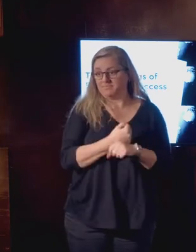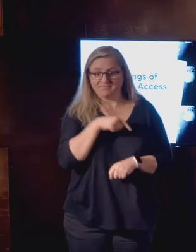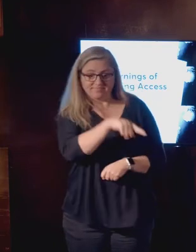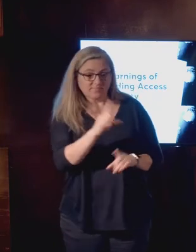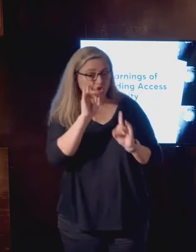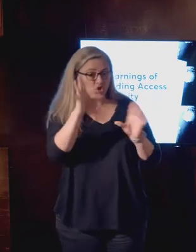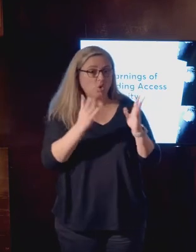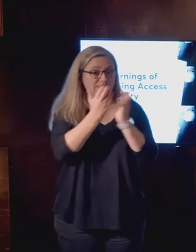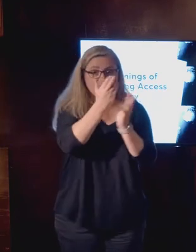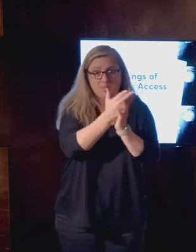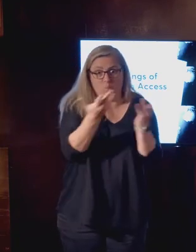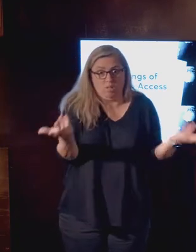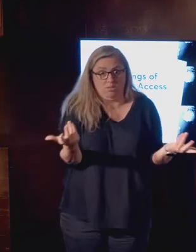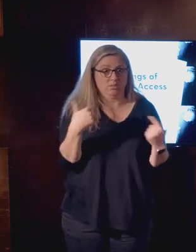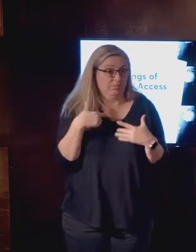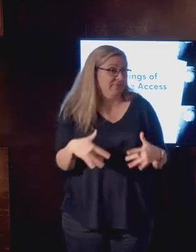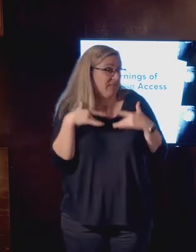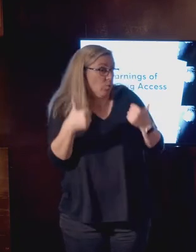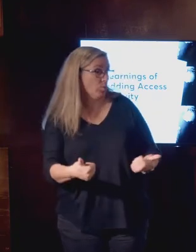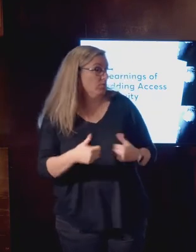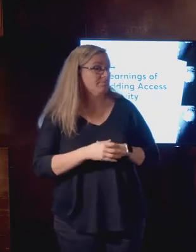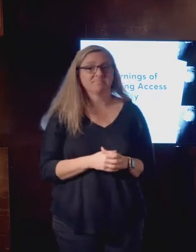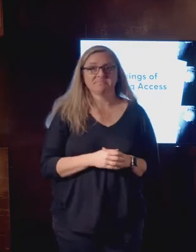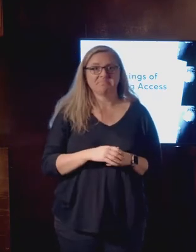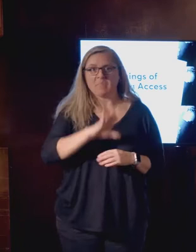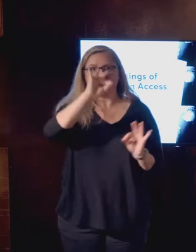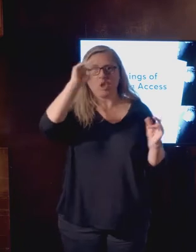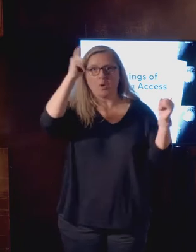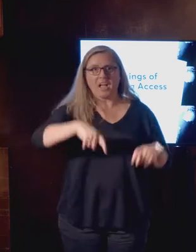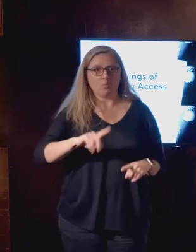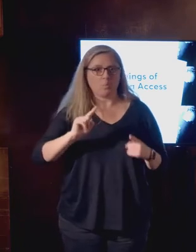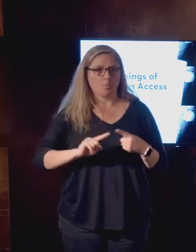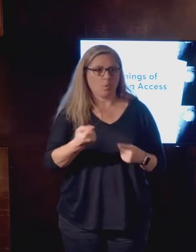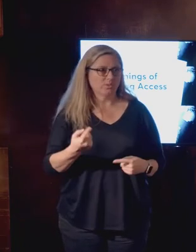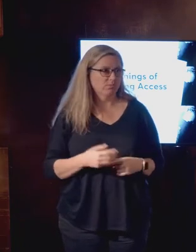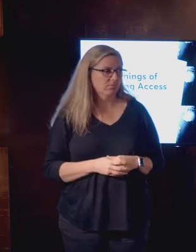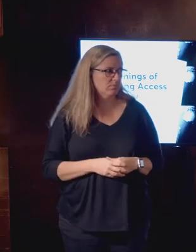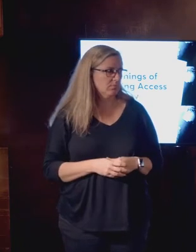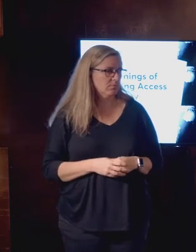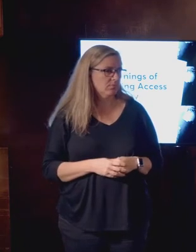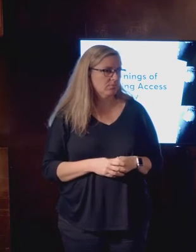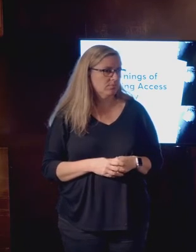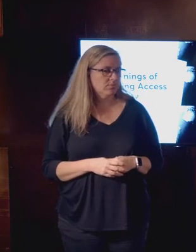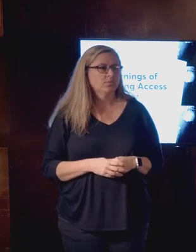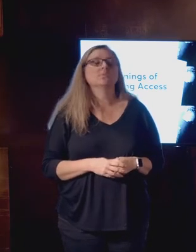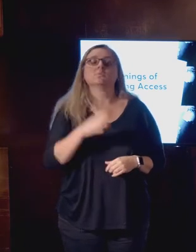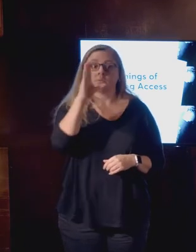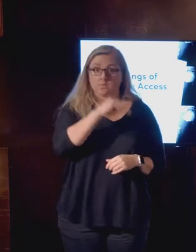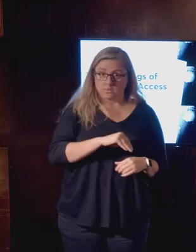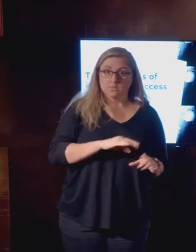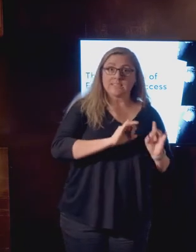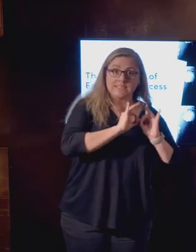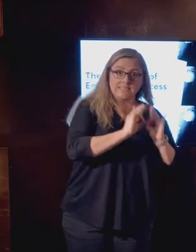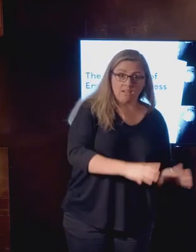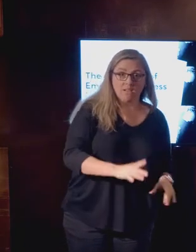accessible, we could make the show accessible and we'd feel really good about it. But if no one comes, what's the point? You know, so from the beginning, I